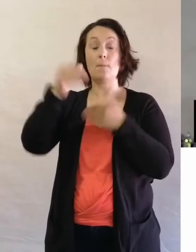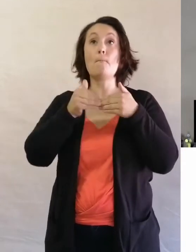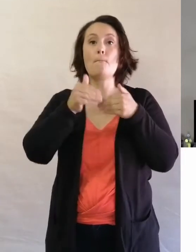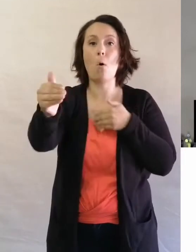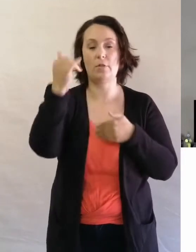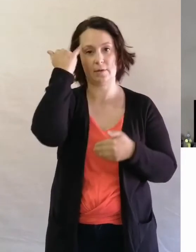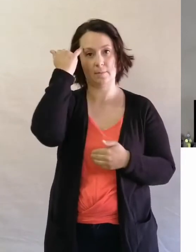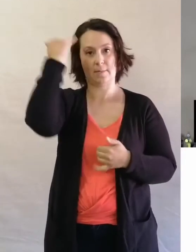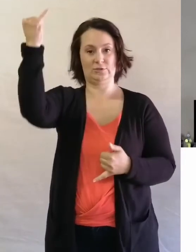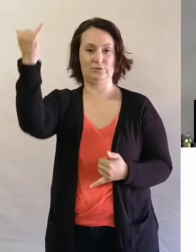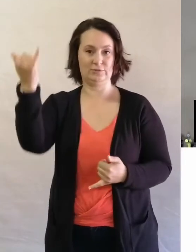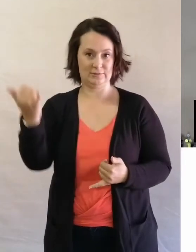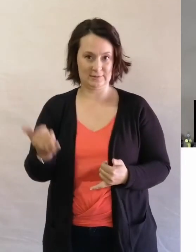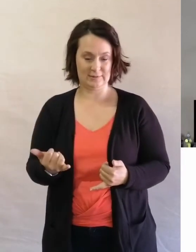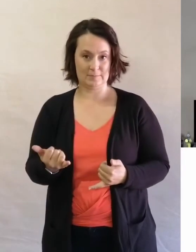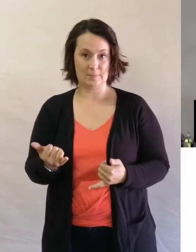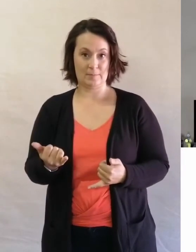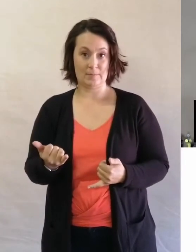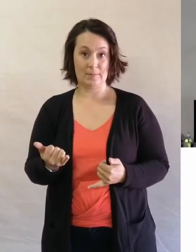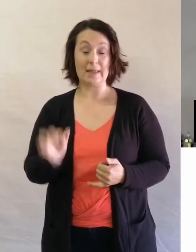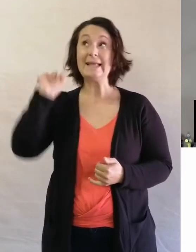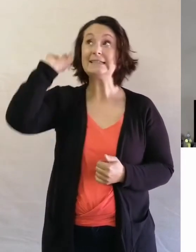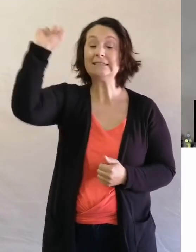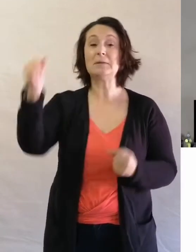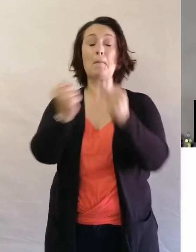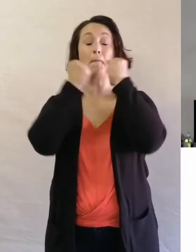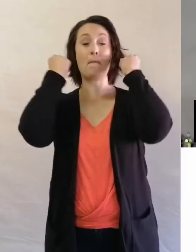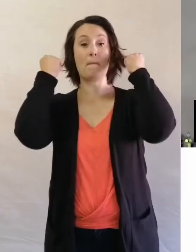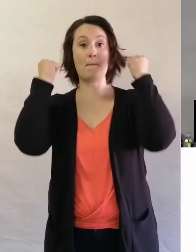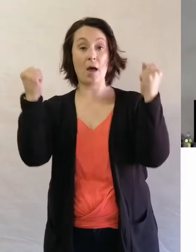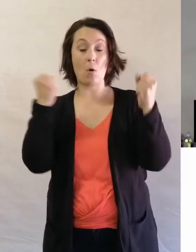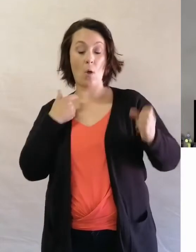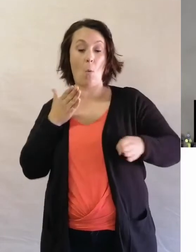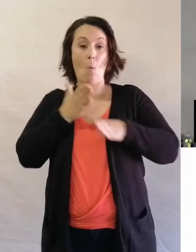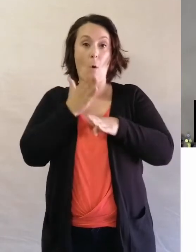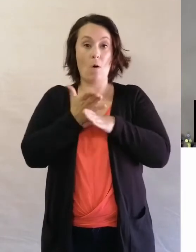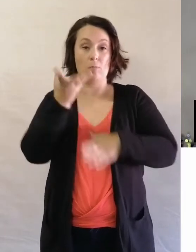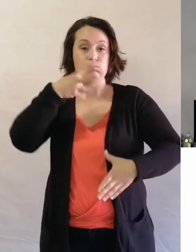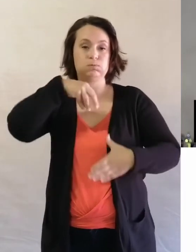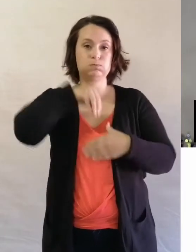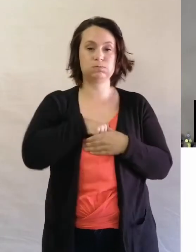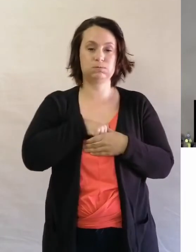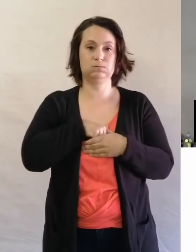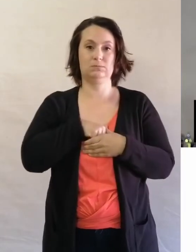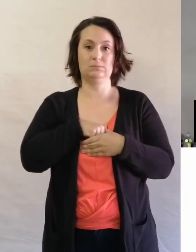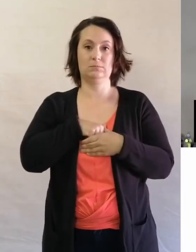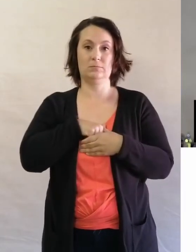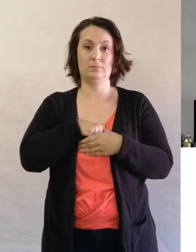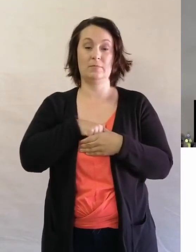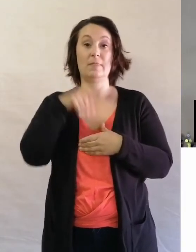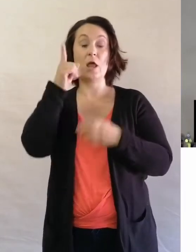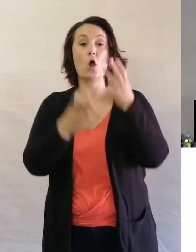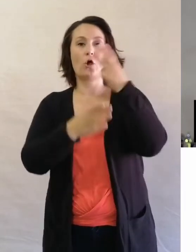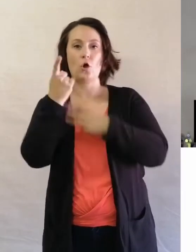Paul begins to talk to the Ephesians, according to His power that is at work within us. And then he goes on to describe what God wants to do with